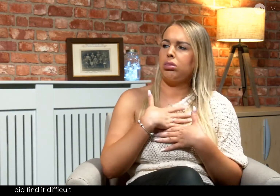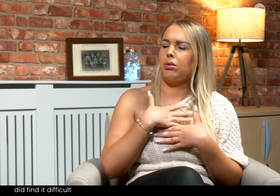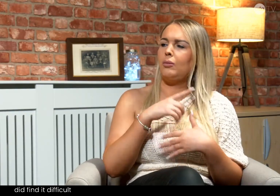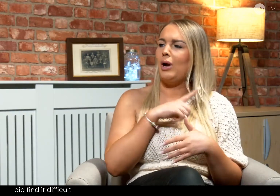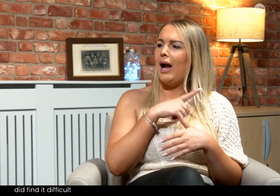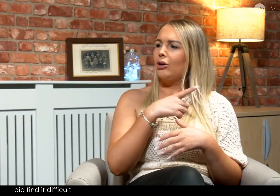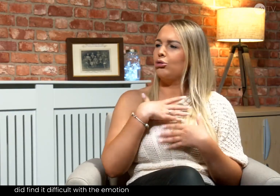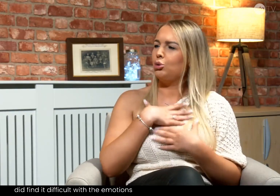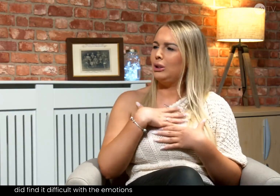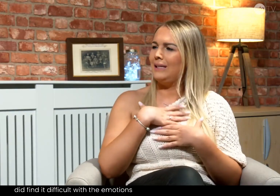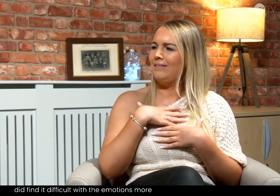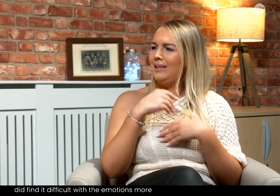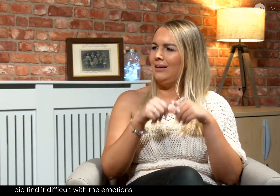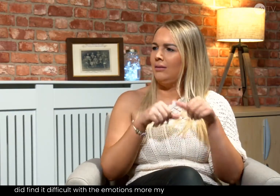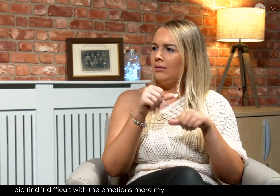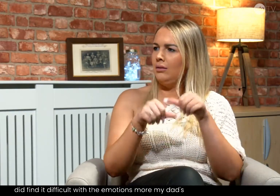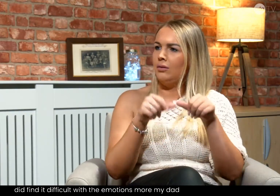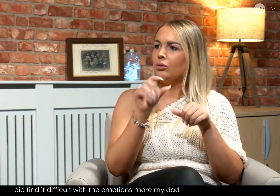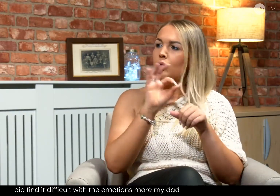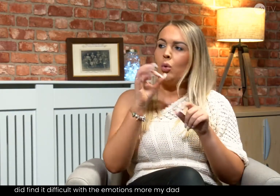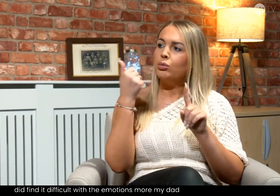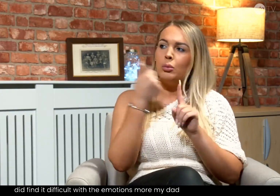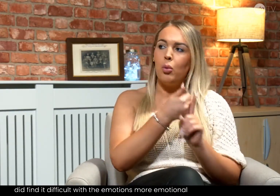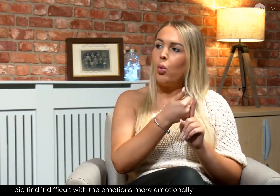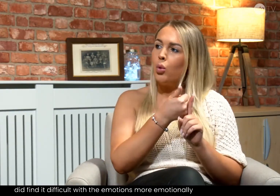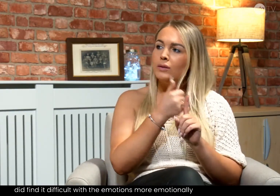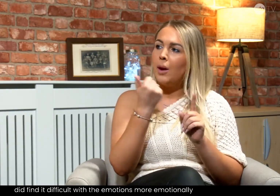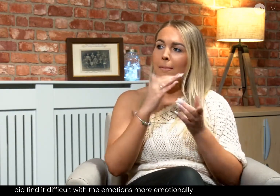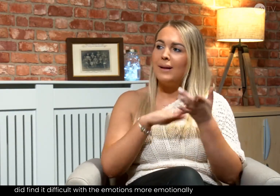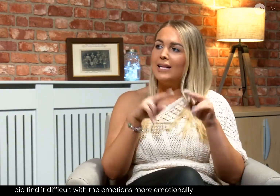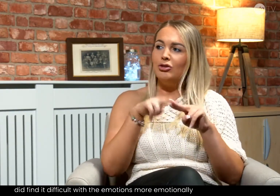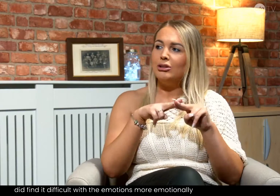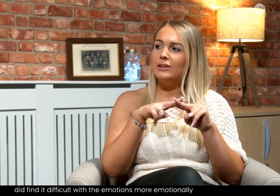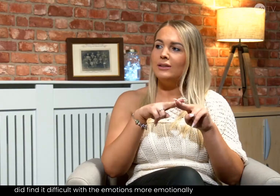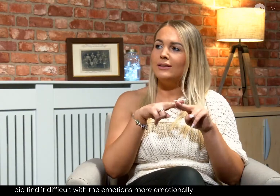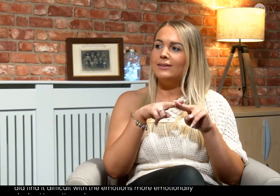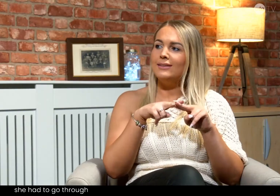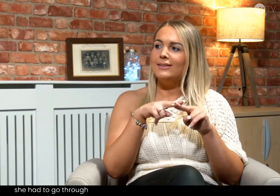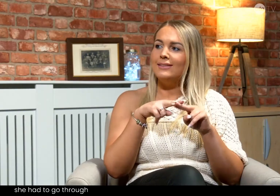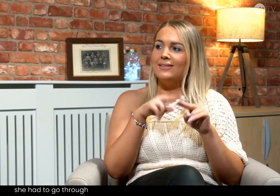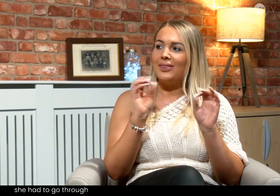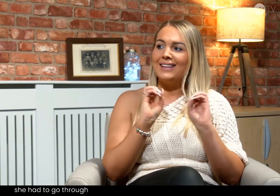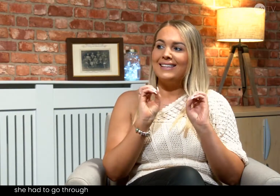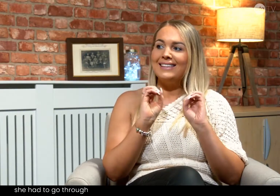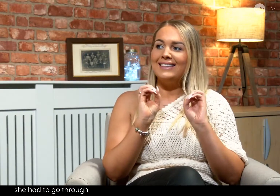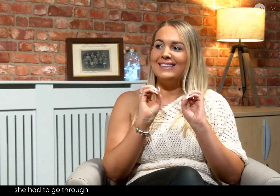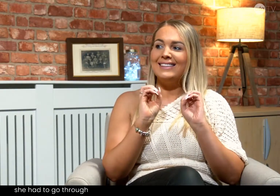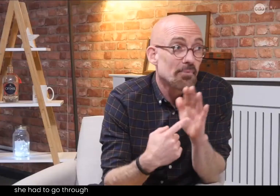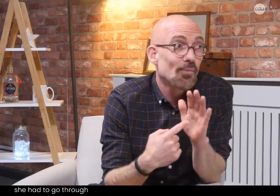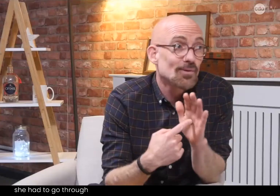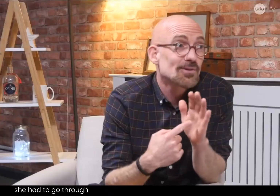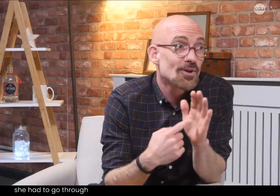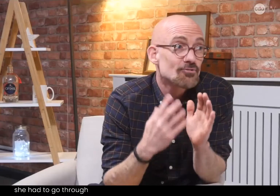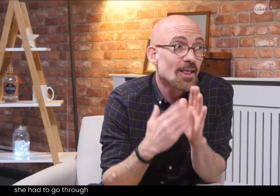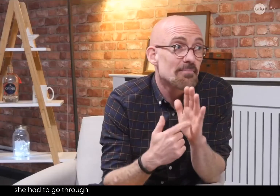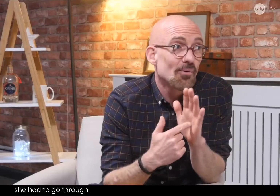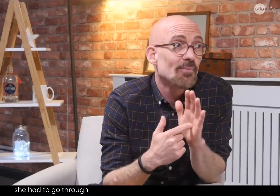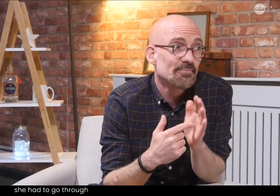was worse emotionally. I think she had to go through a grieving process because there was no support from my parents at that time. And that's